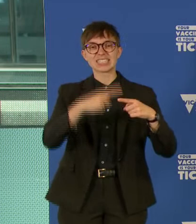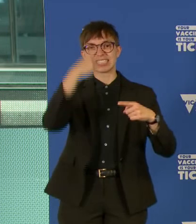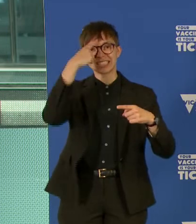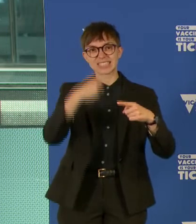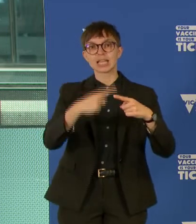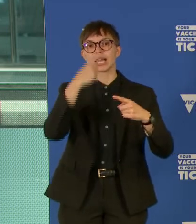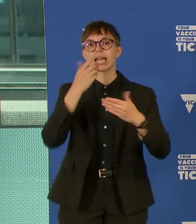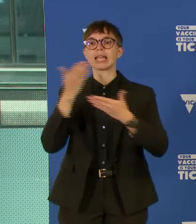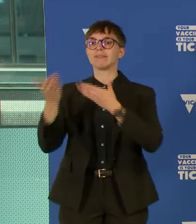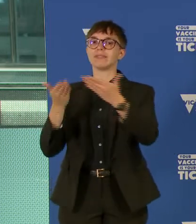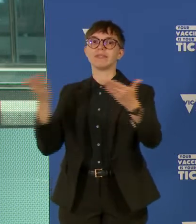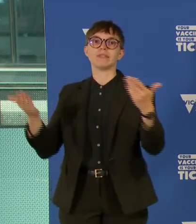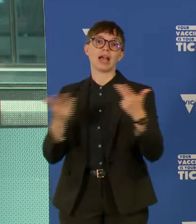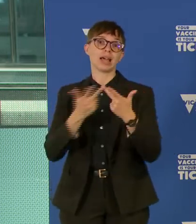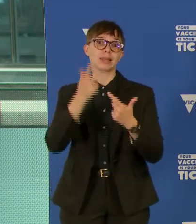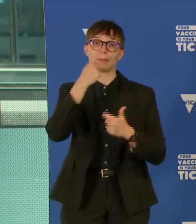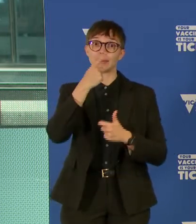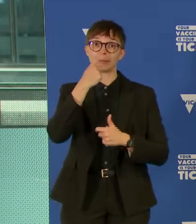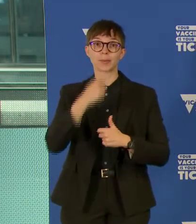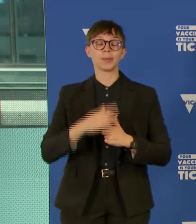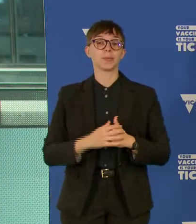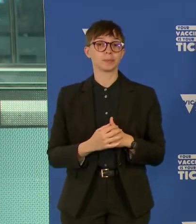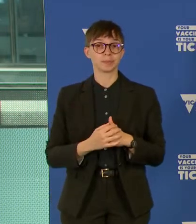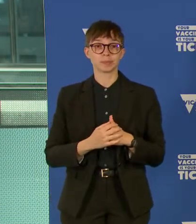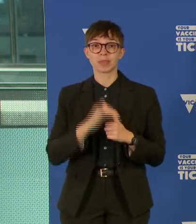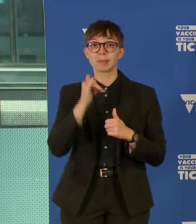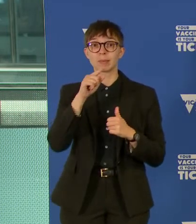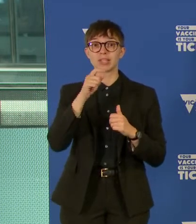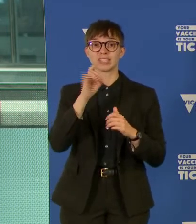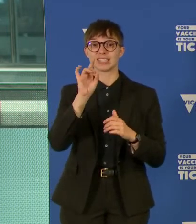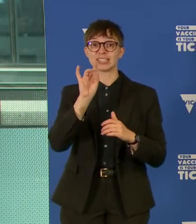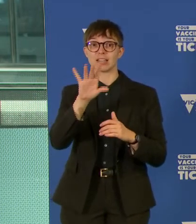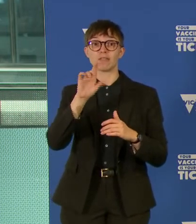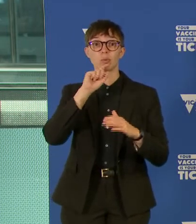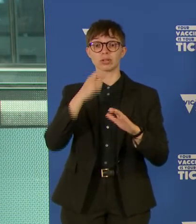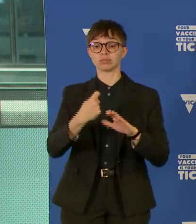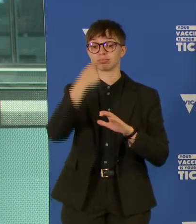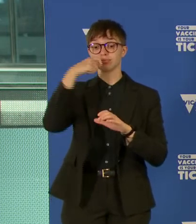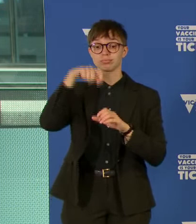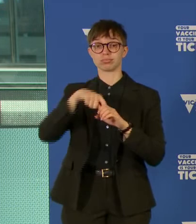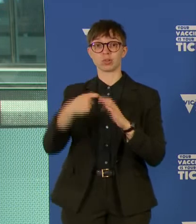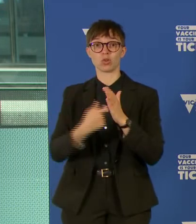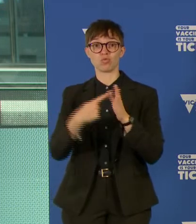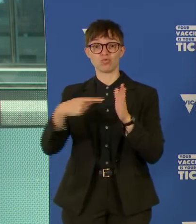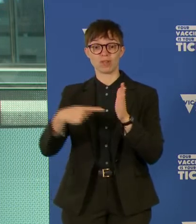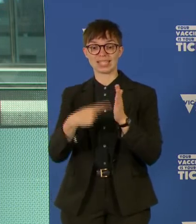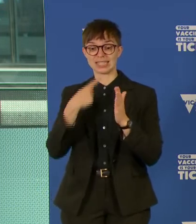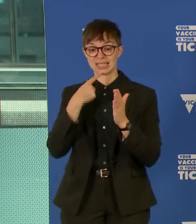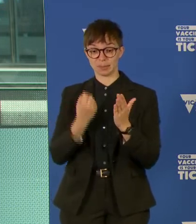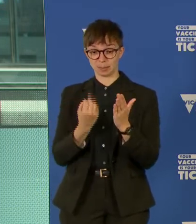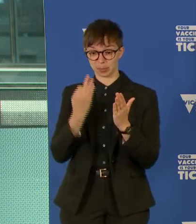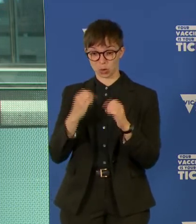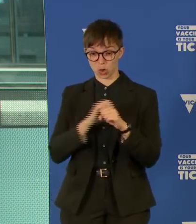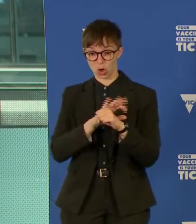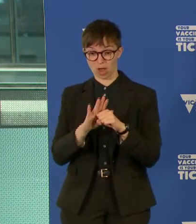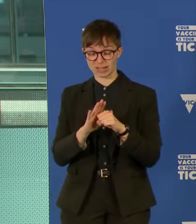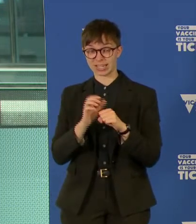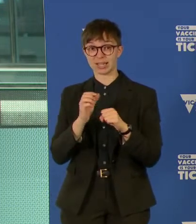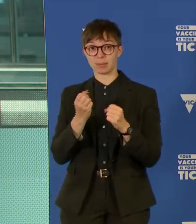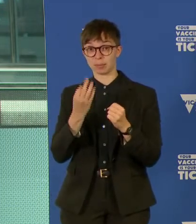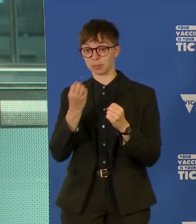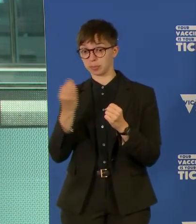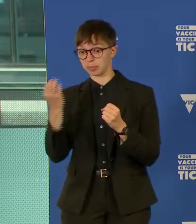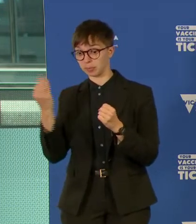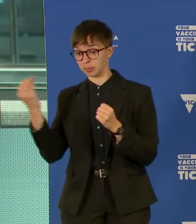illness. You may well test negative, test positive, but when you're testing positive on a RAT test, that's when you're most likely